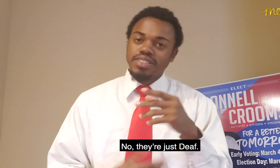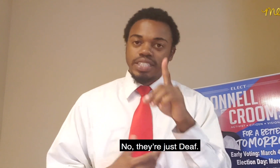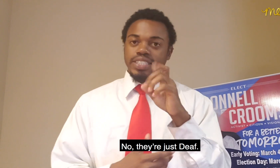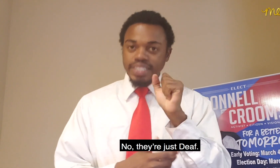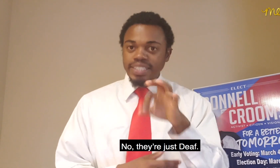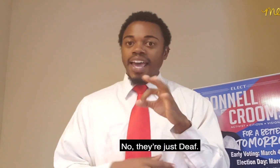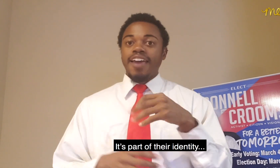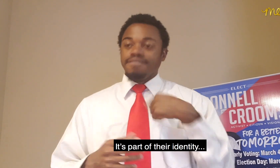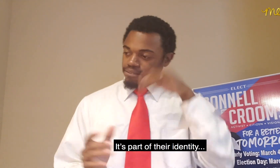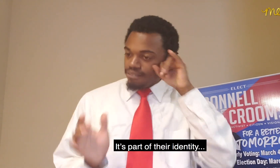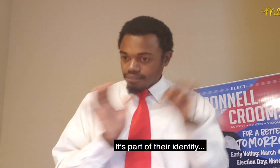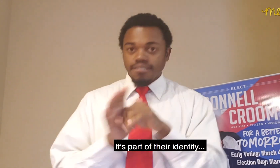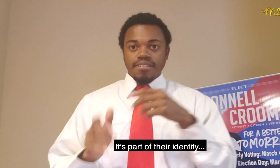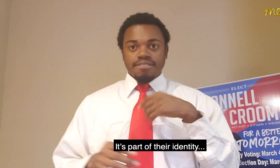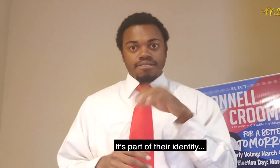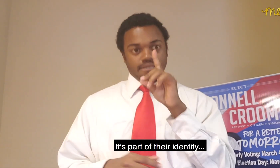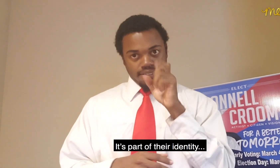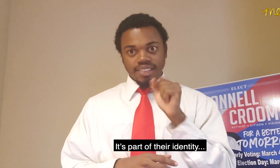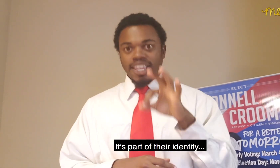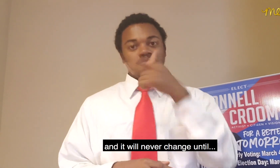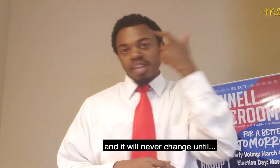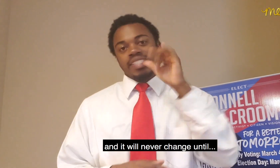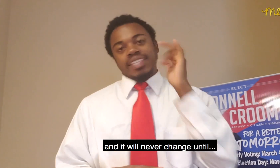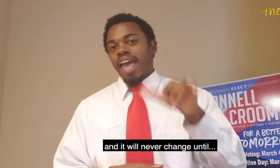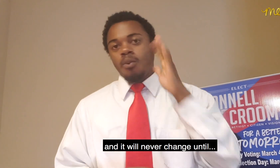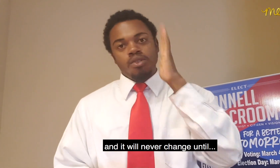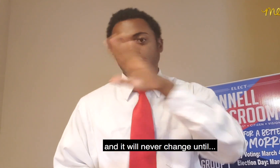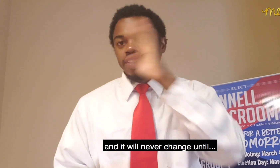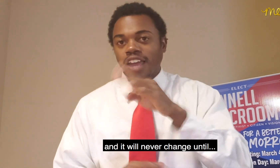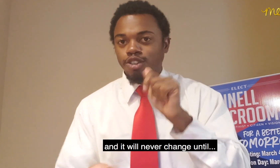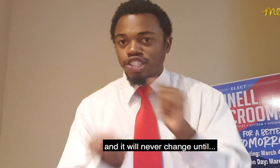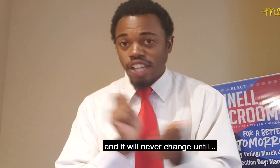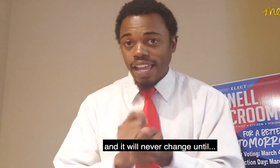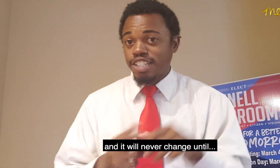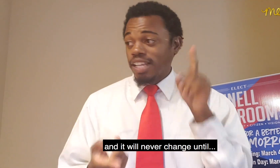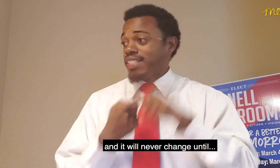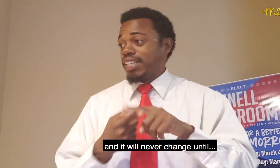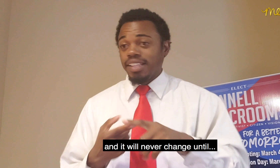No, they're just deaf. It's part of their identity, and it will never change until...